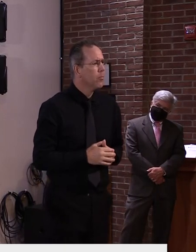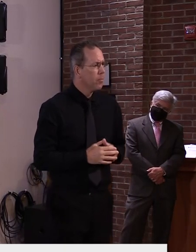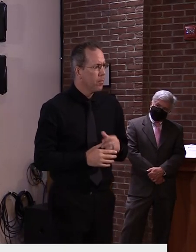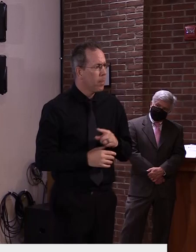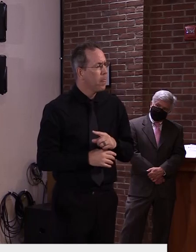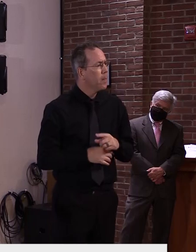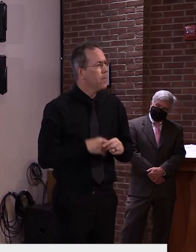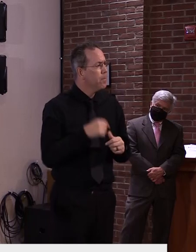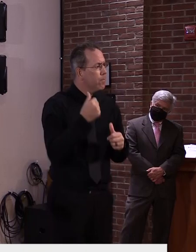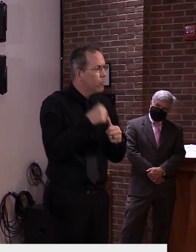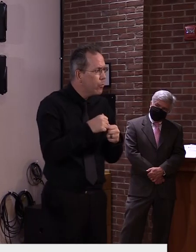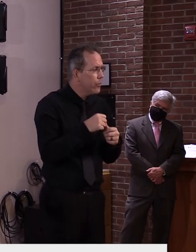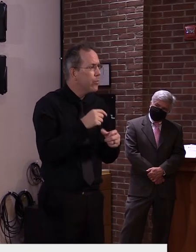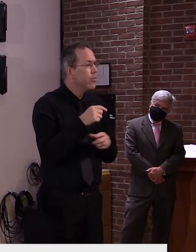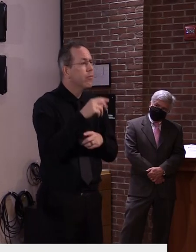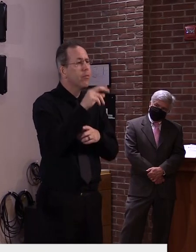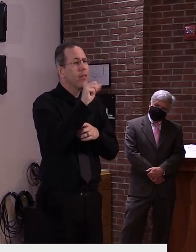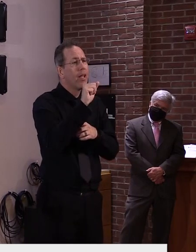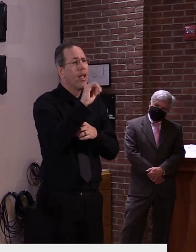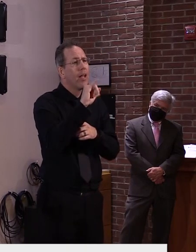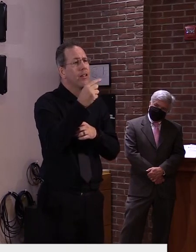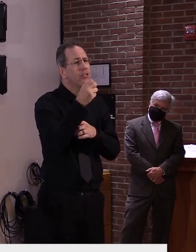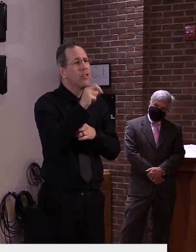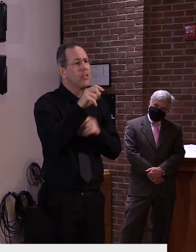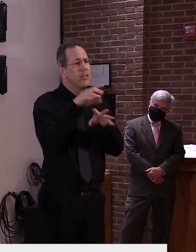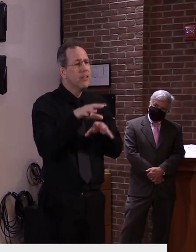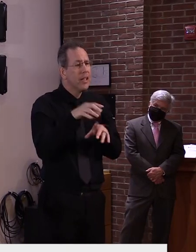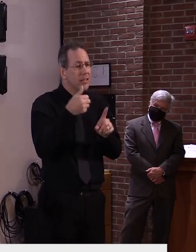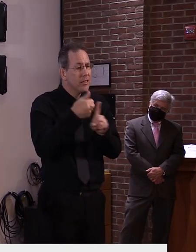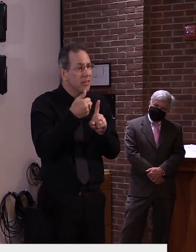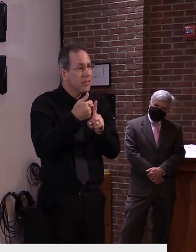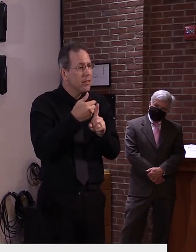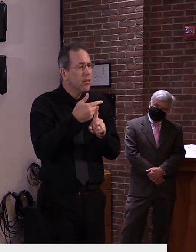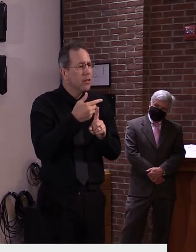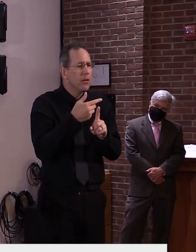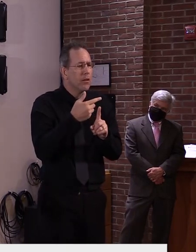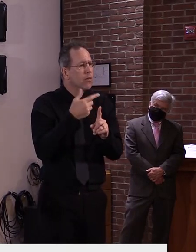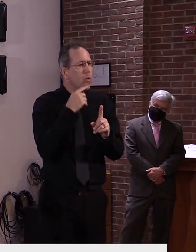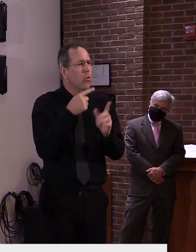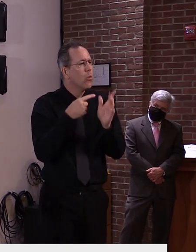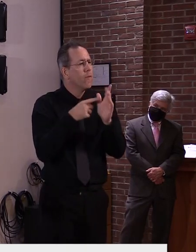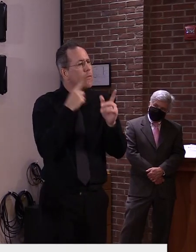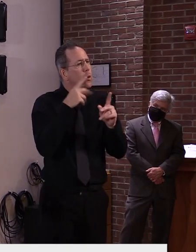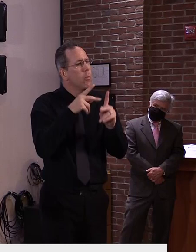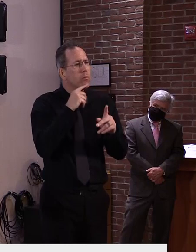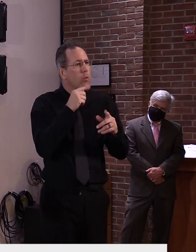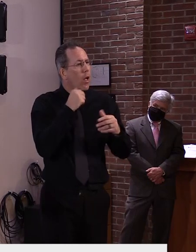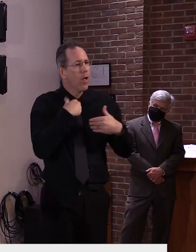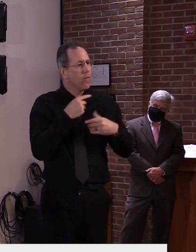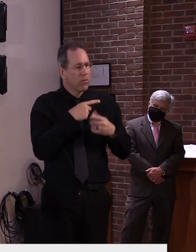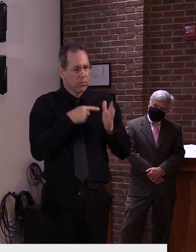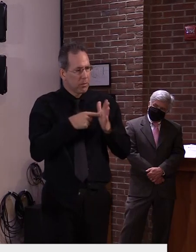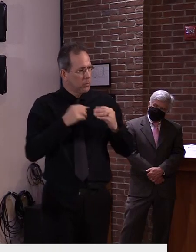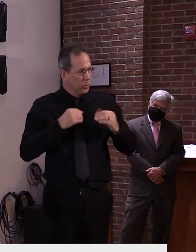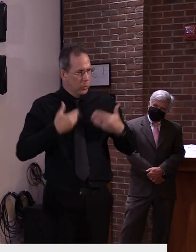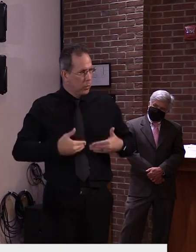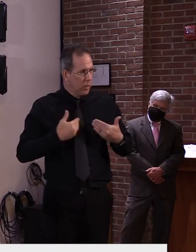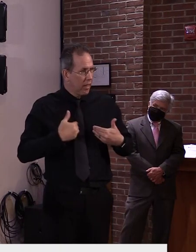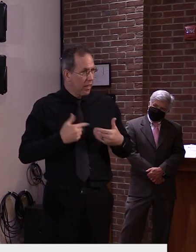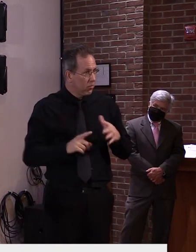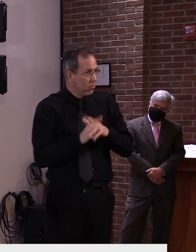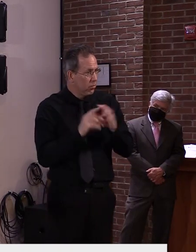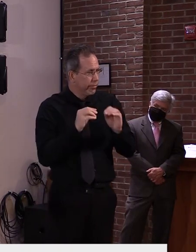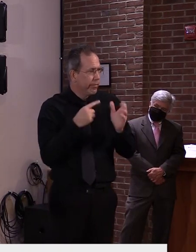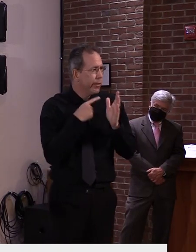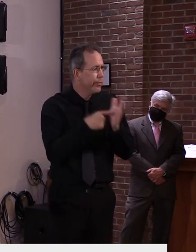doesn't have any symptoms and may not have any exposure history or whatever would have a higher false negative rate than a